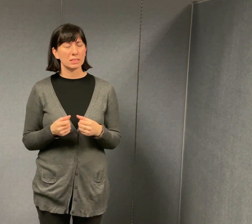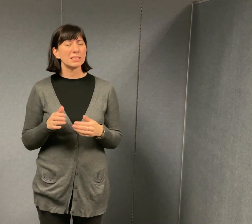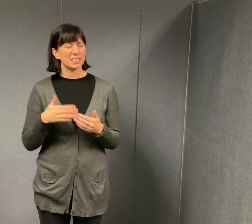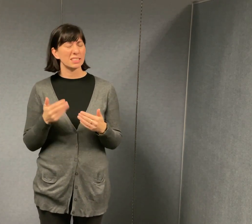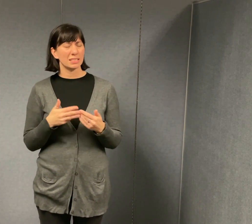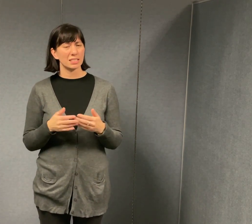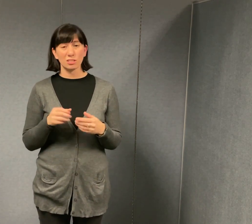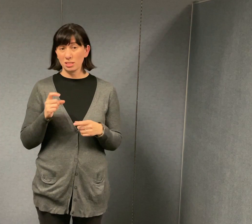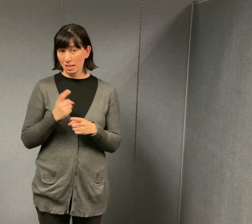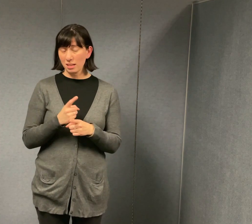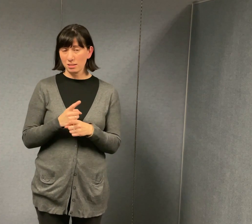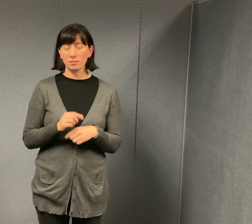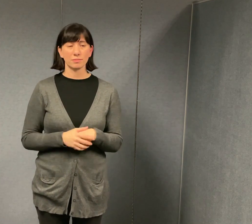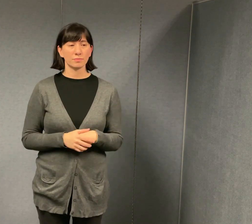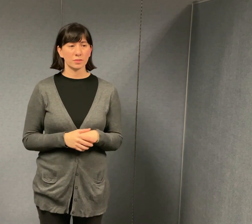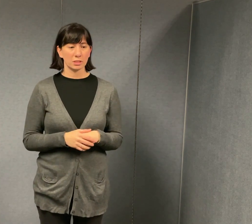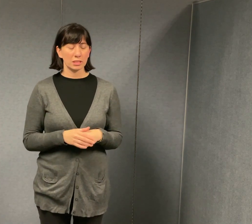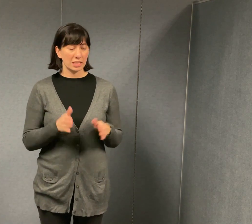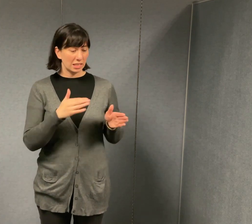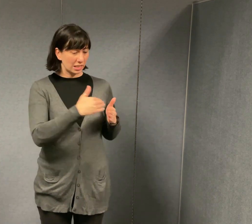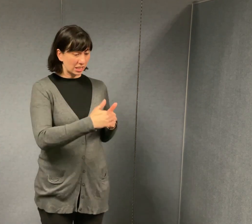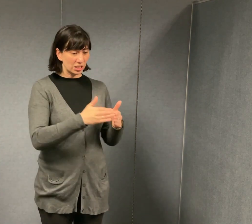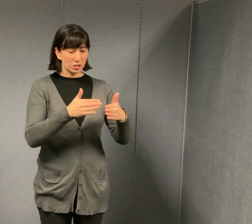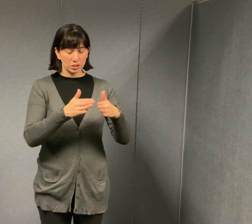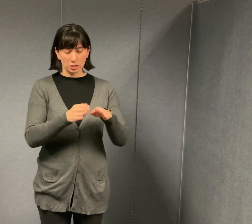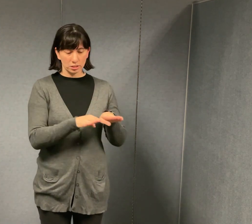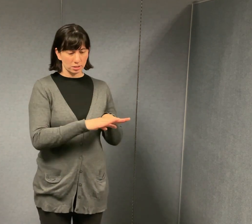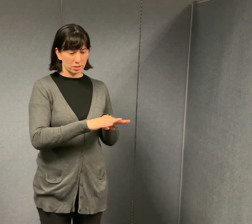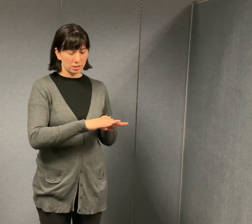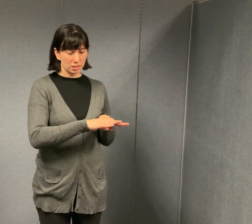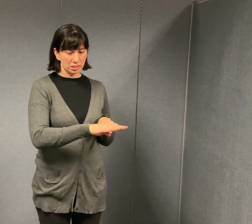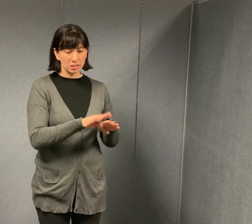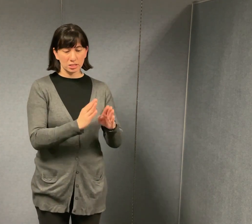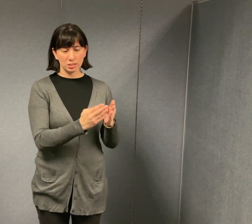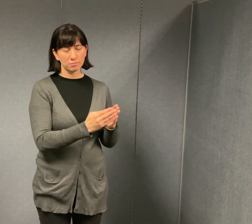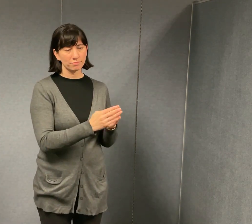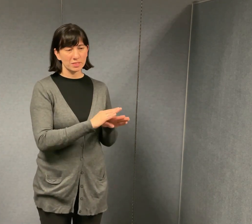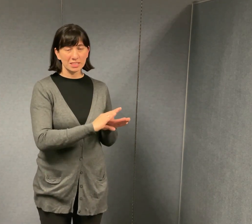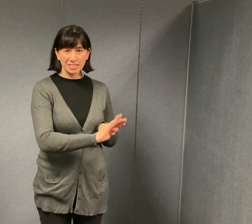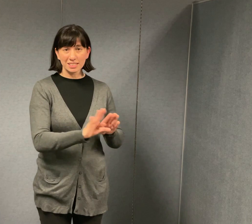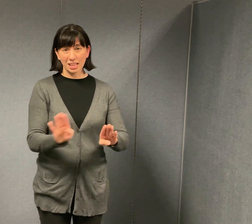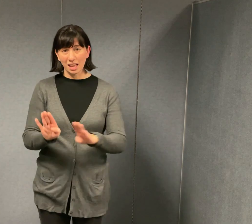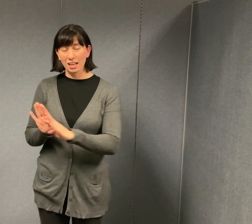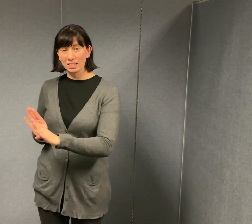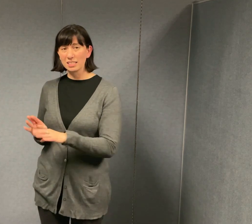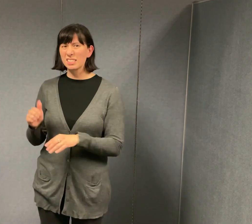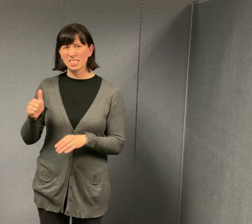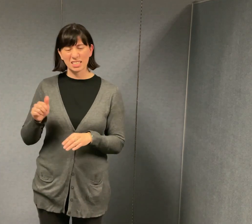side is 10 feet, so the area of the floor is 100 square feet.